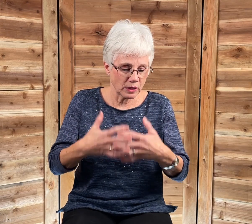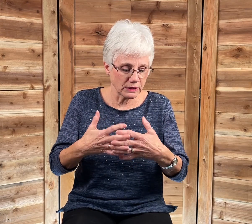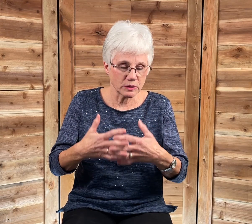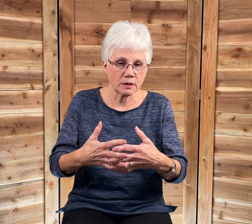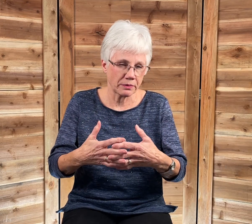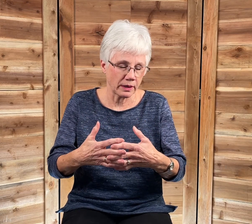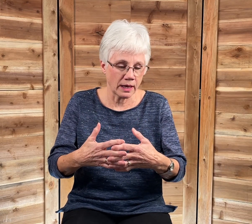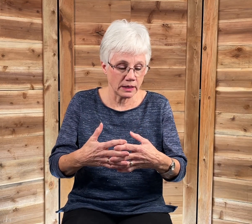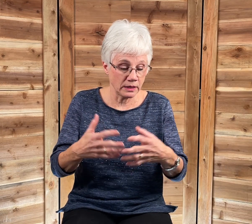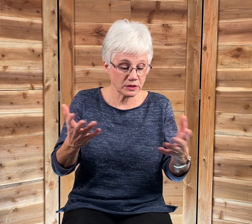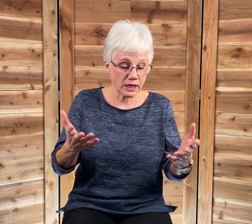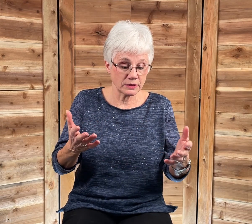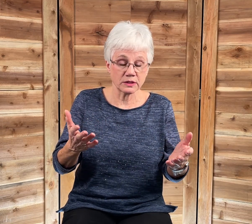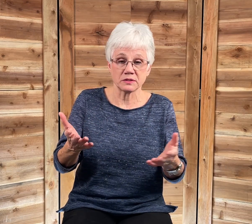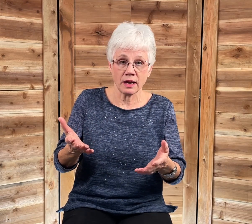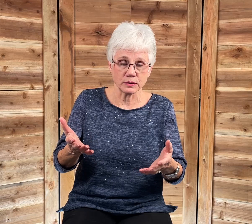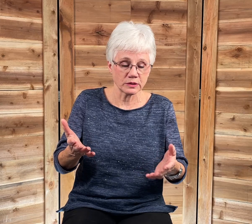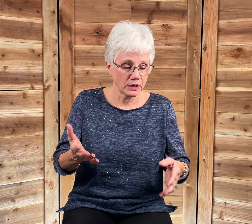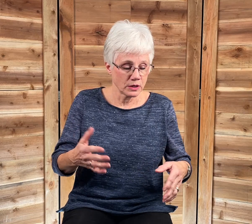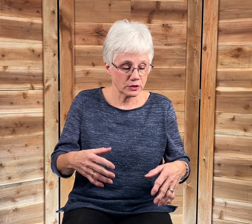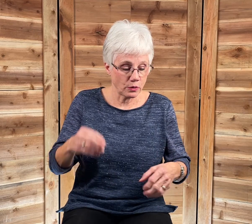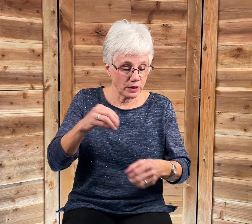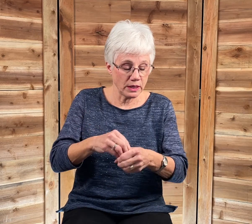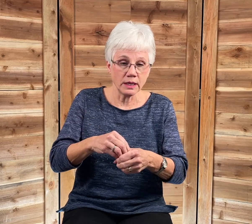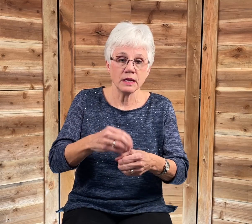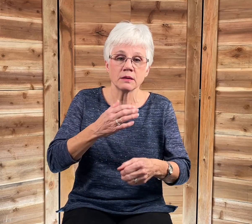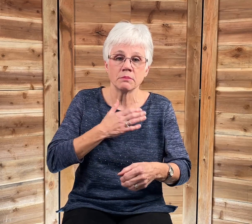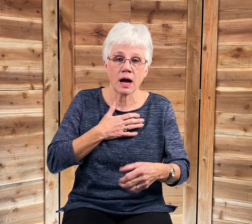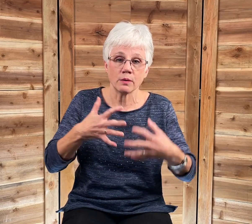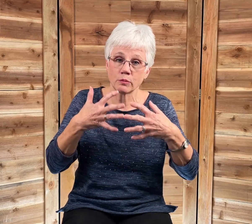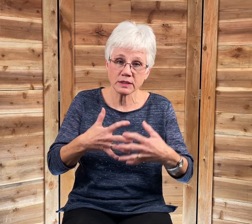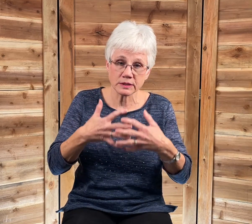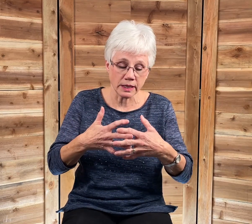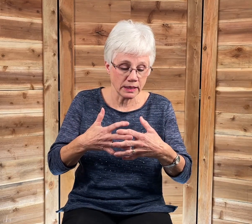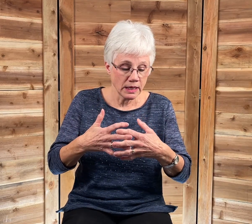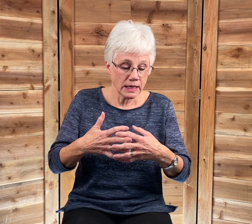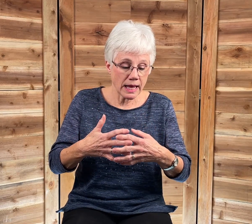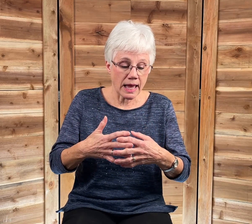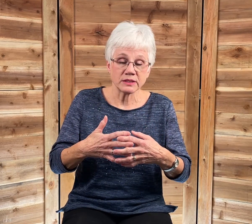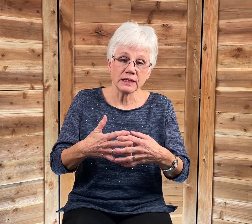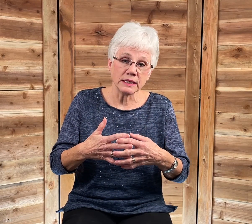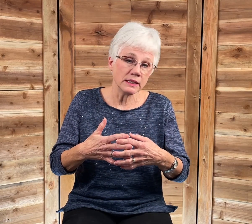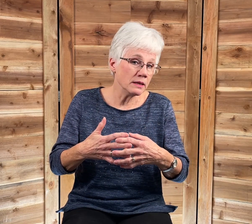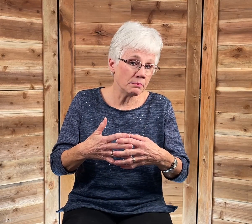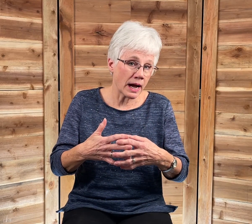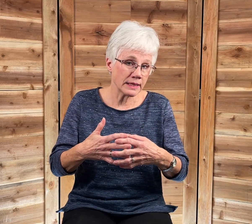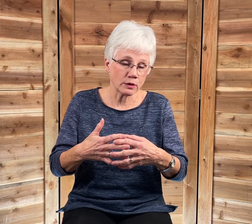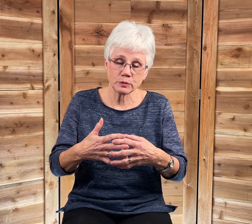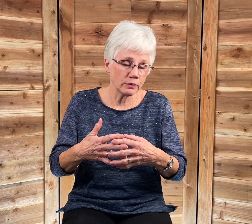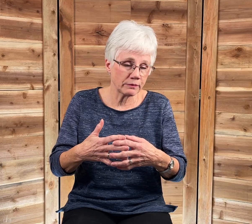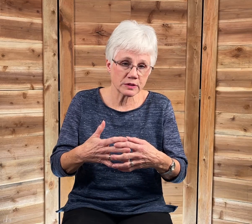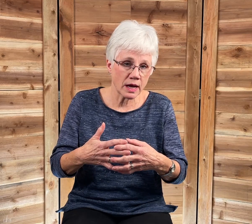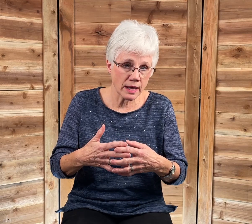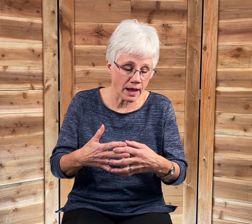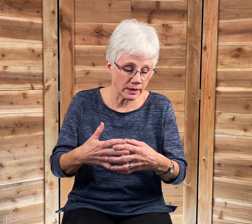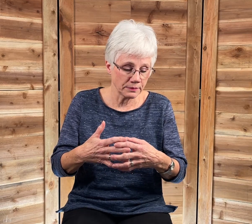You're wrestling with something. And in this case, it's doubts. So in my wrestling and in my doubts, we don't